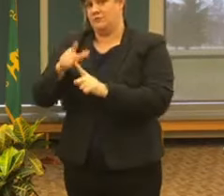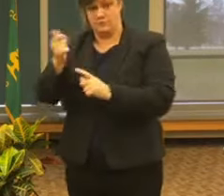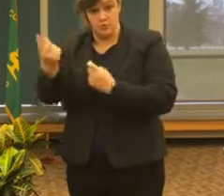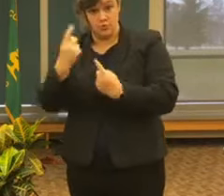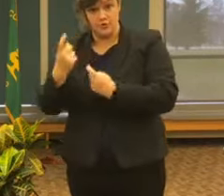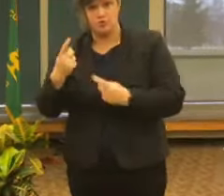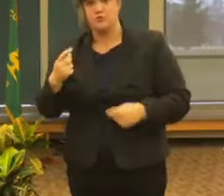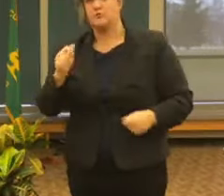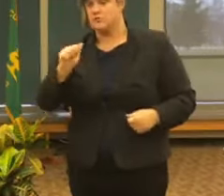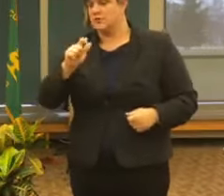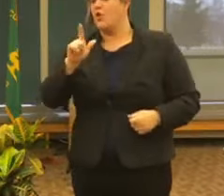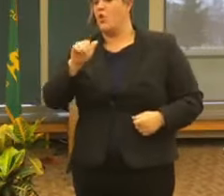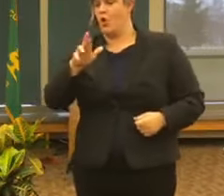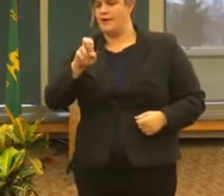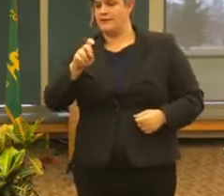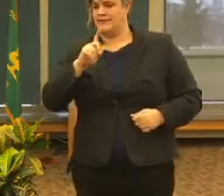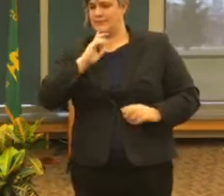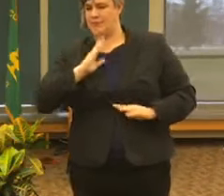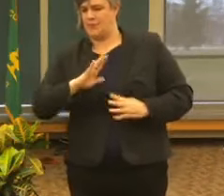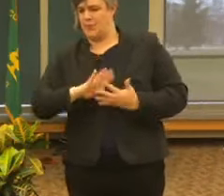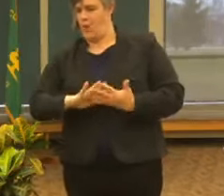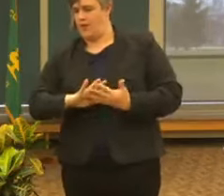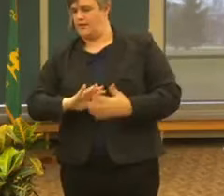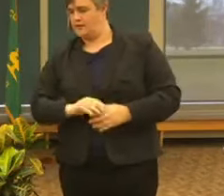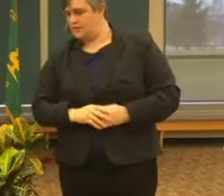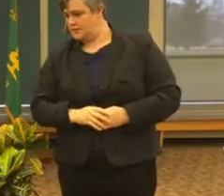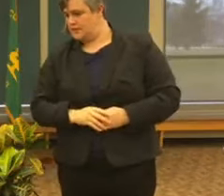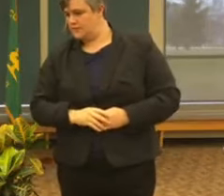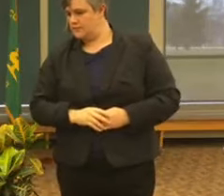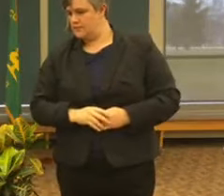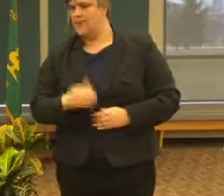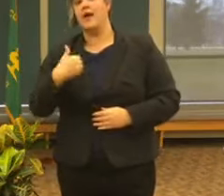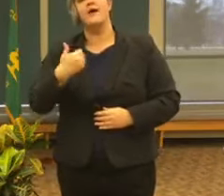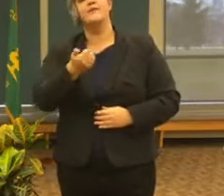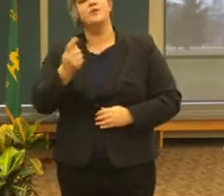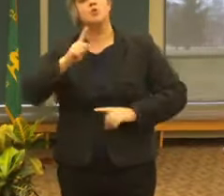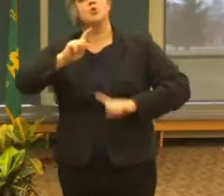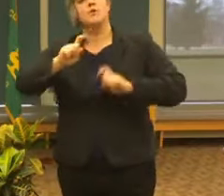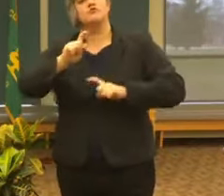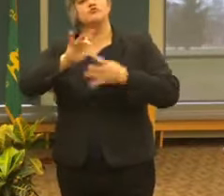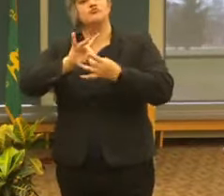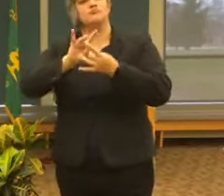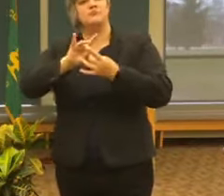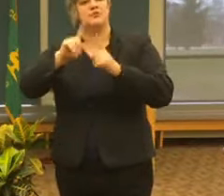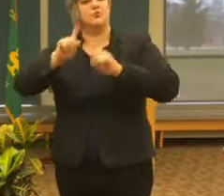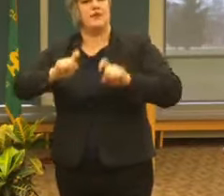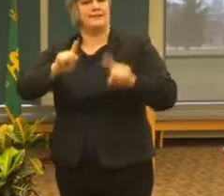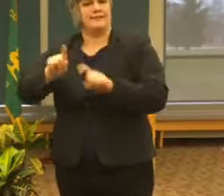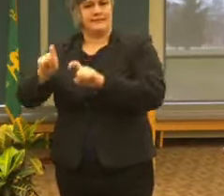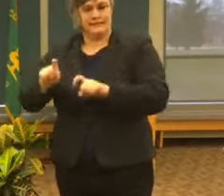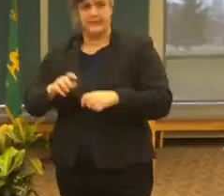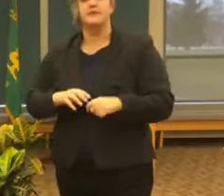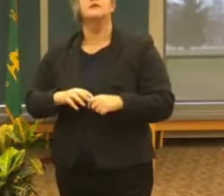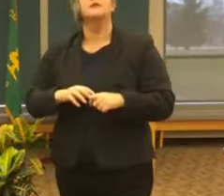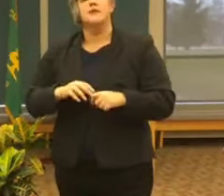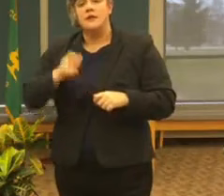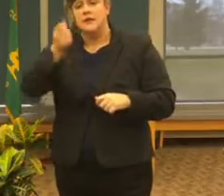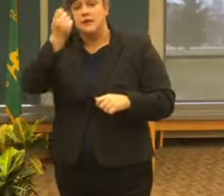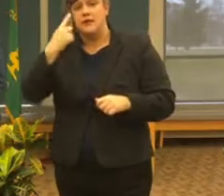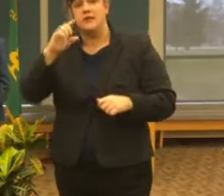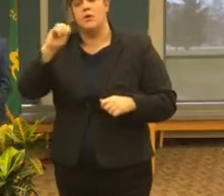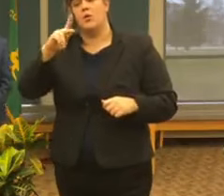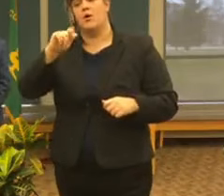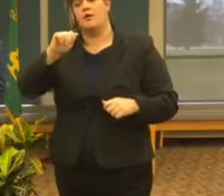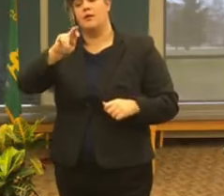I? Yeah, absolutely. I just had a couple of testing-related questions. I guess in Oakland